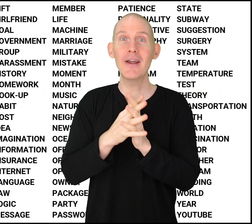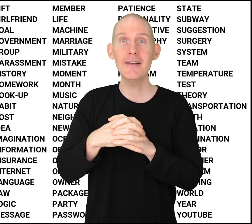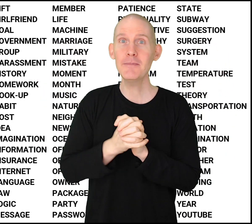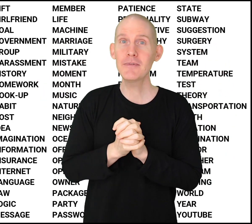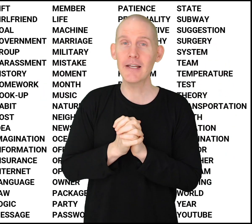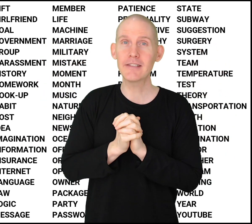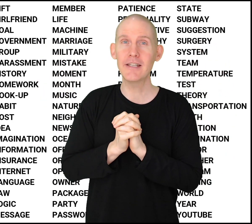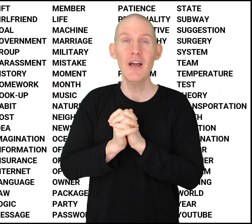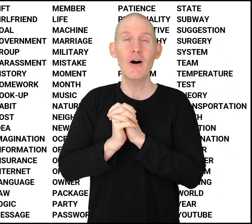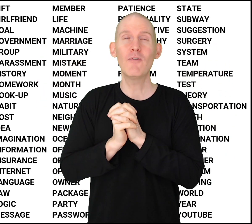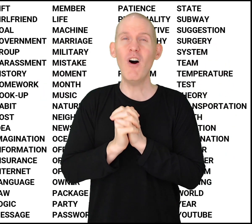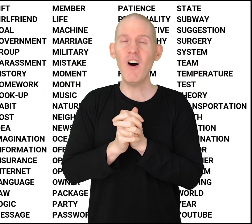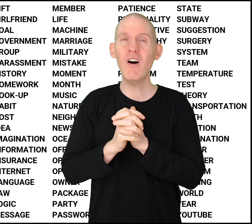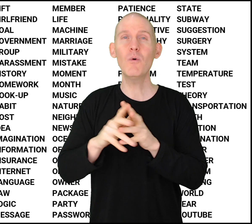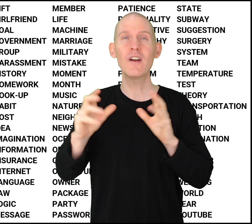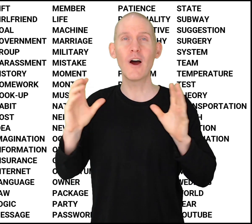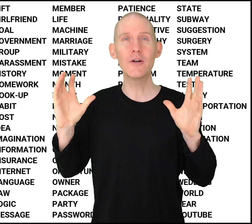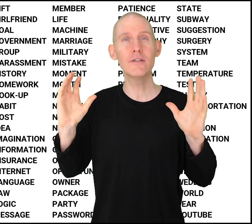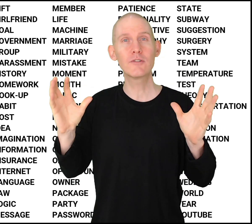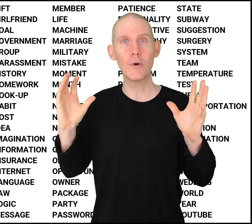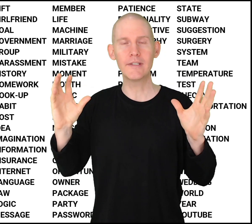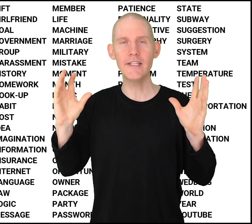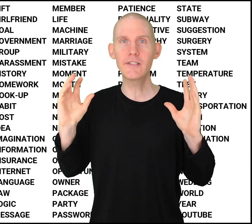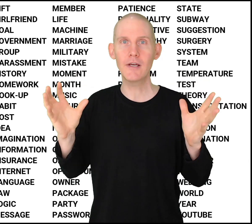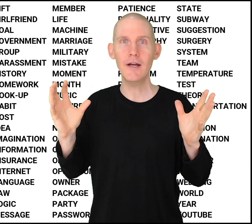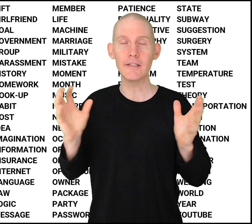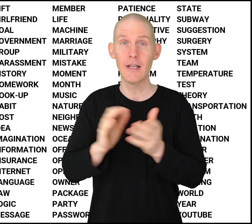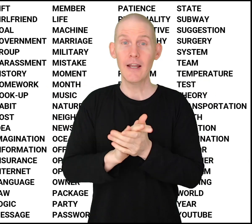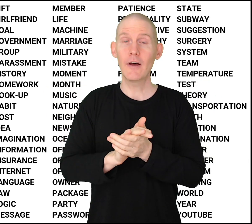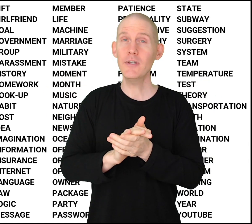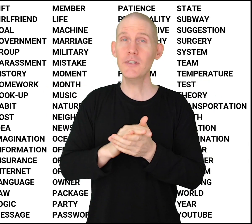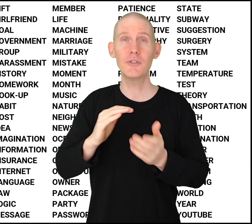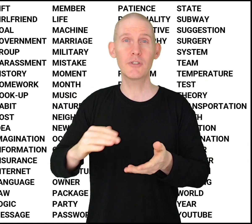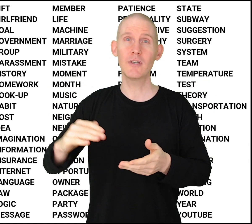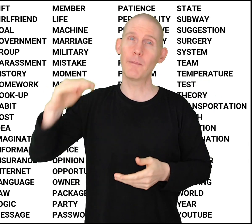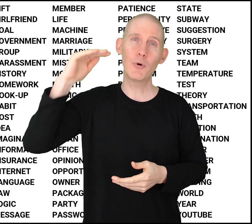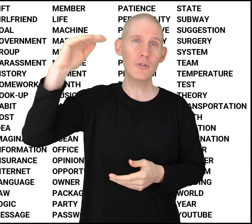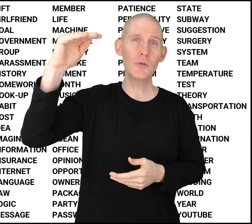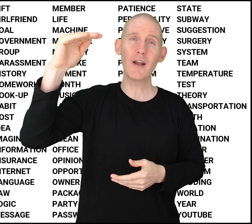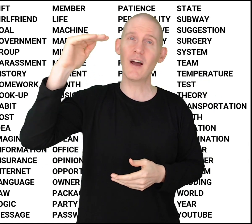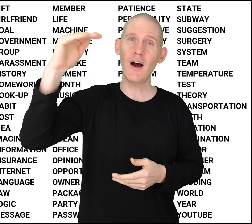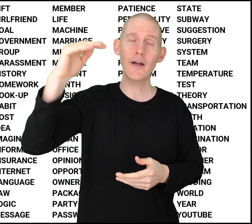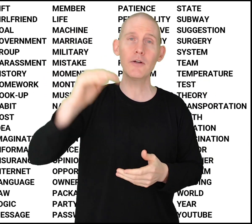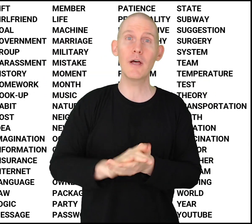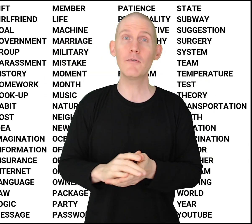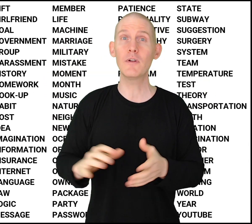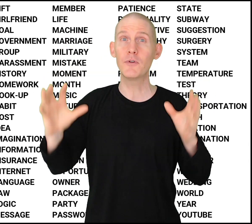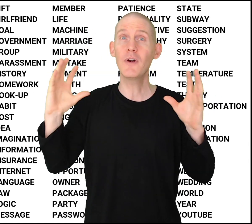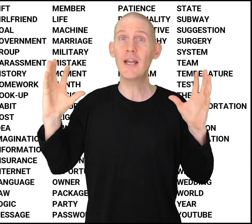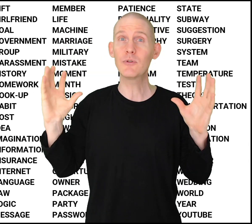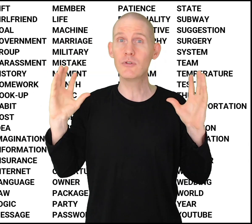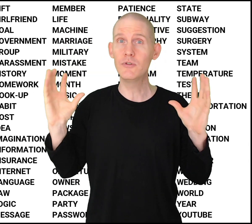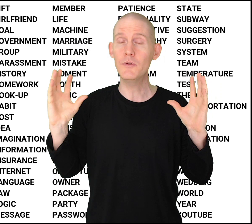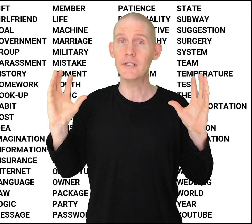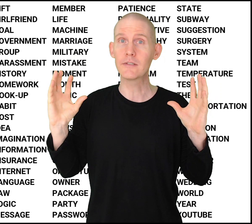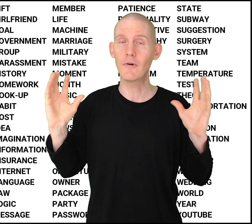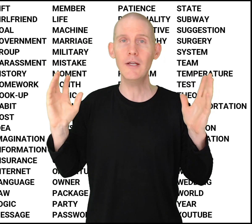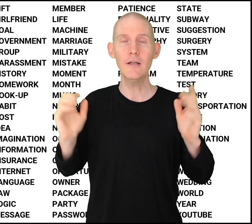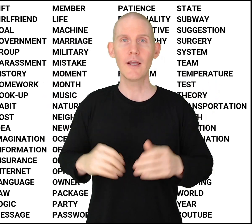random testing of all 120 signs. Now, this is just going to put you at a higher level if you're able to do this, right? And